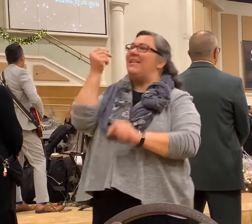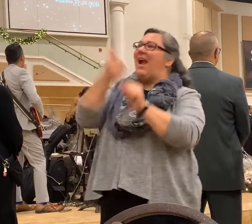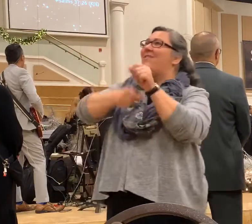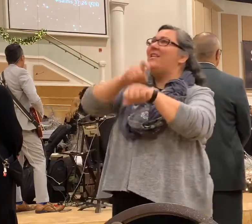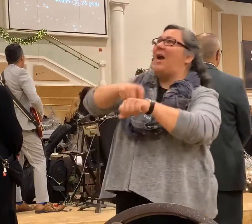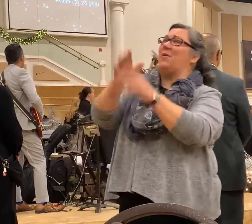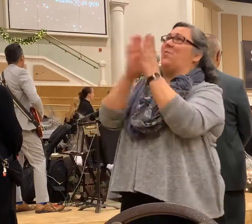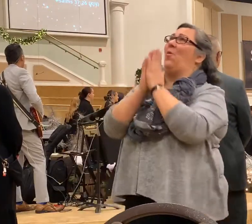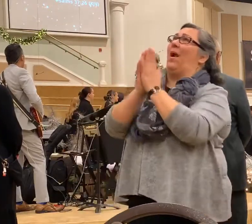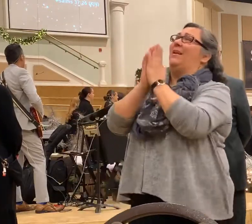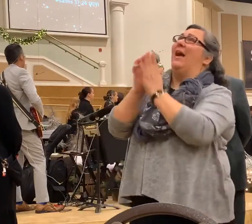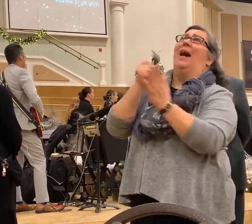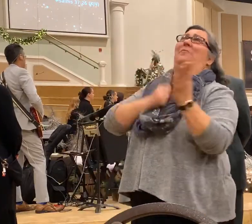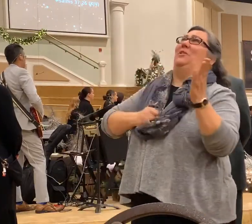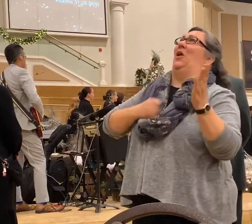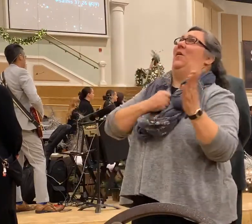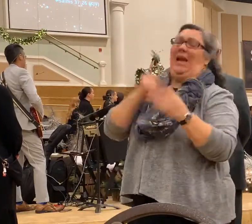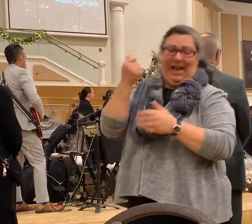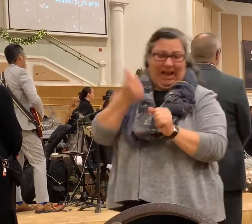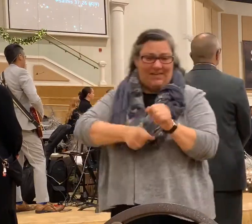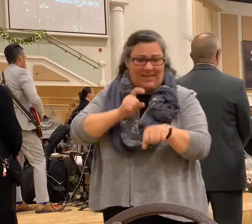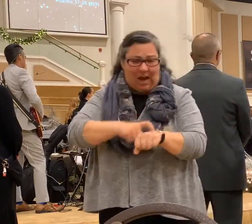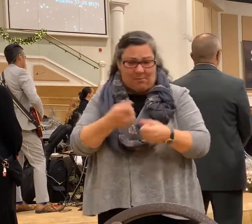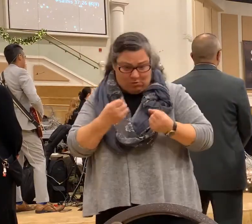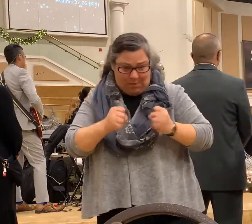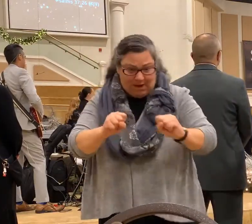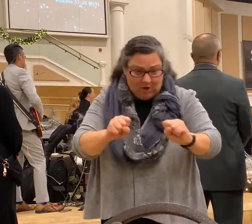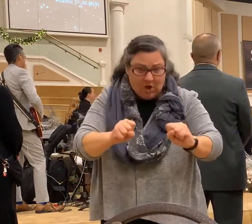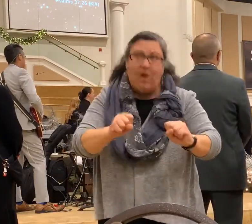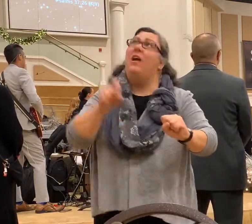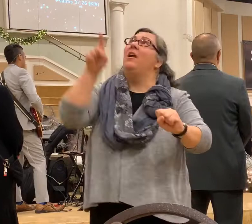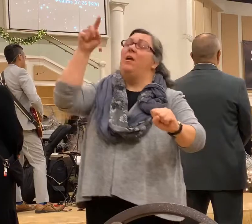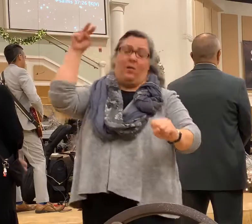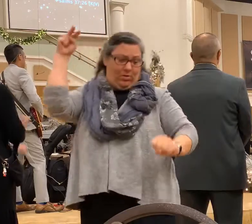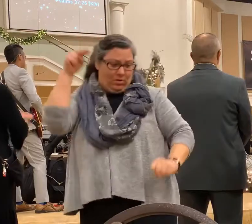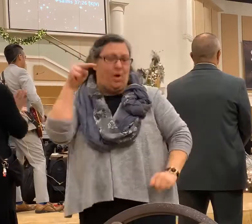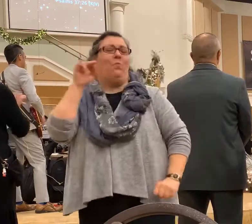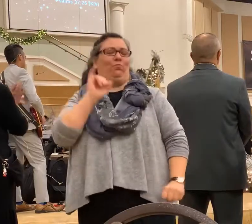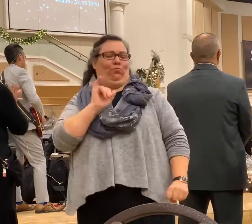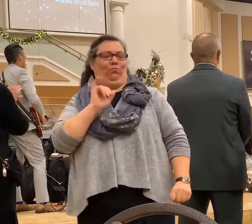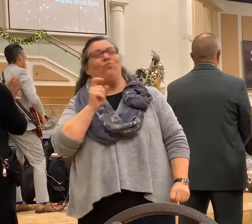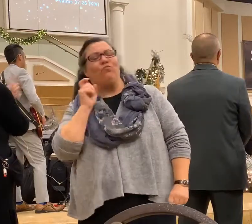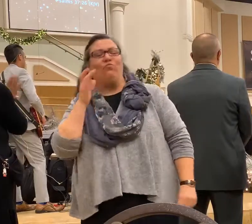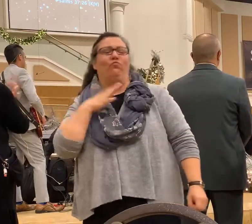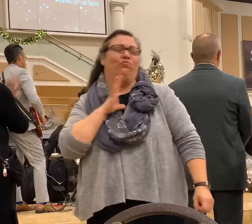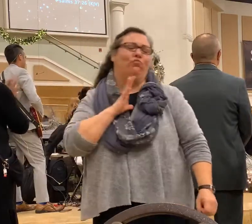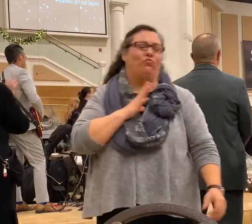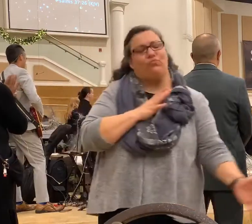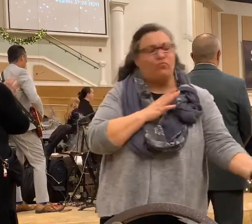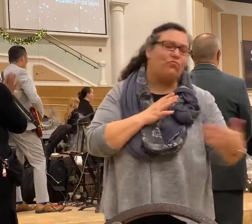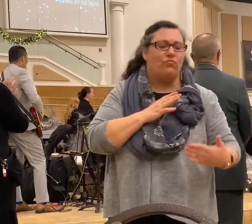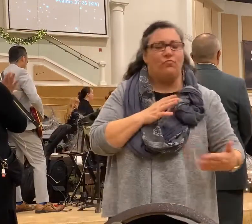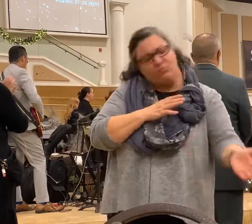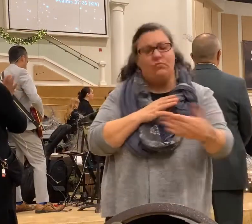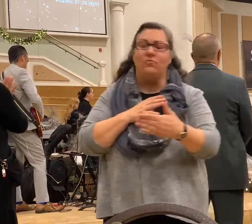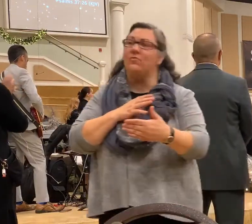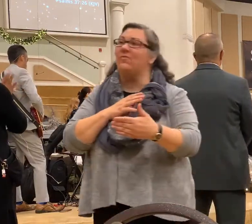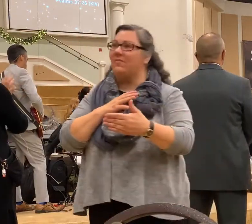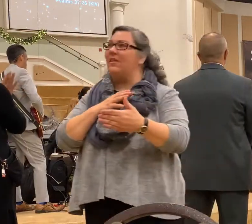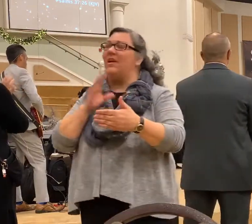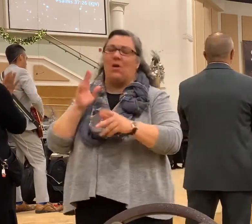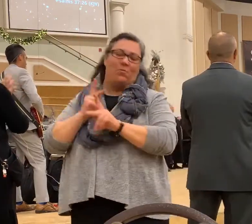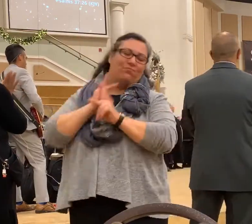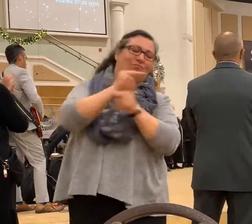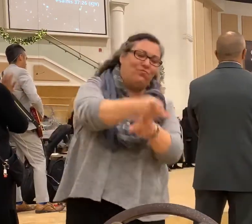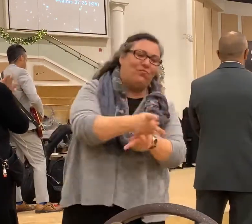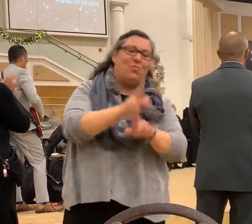God, I'm sorry. He sees every time you made an effort and he says, I'll lend some mercy to them. And he knows how to bring blessing even when you